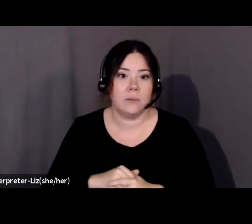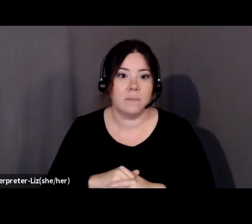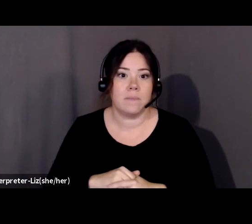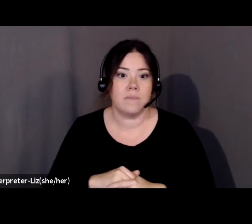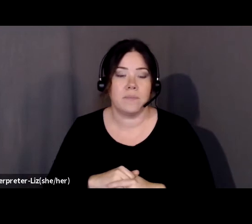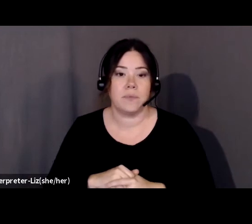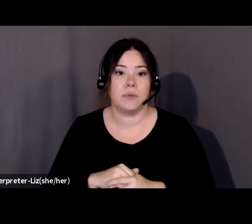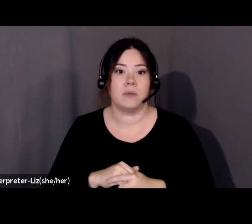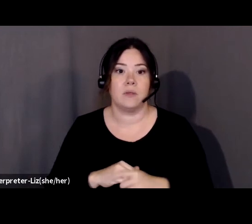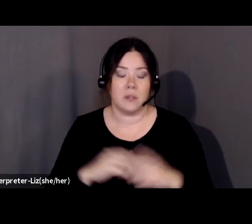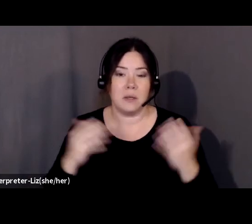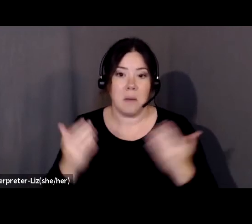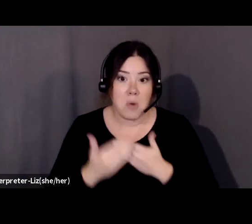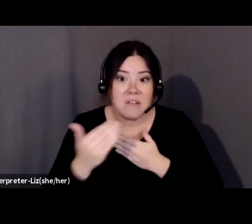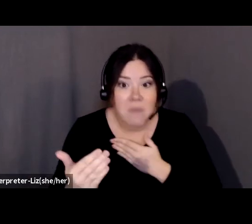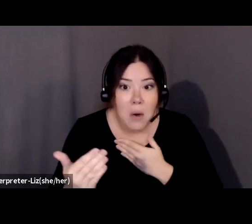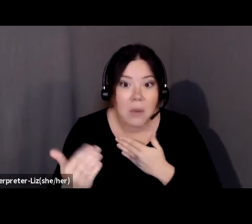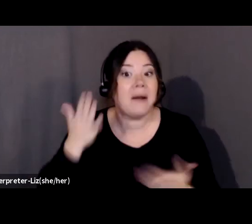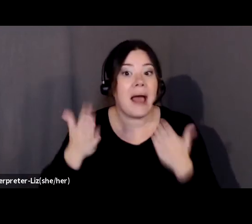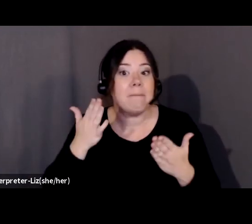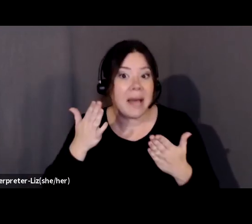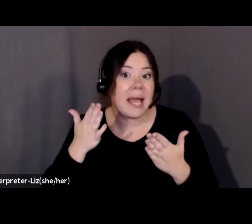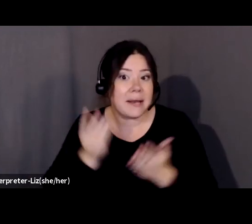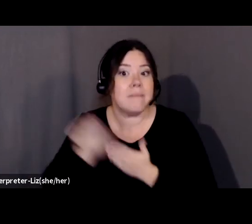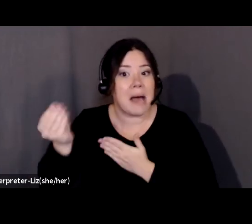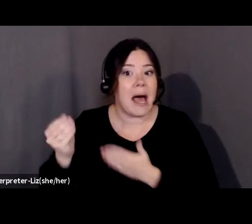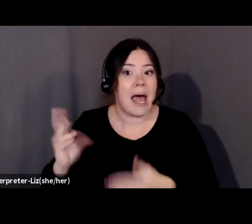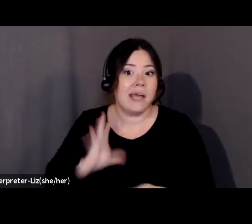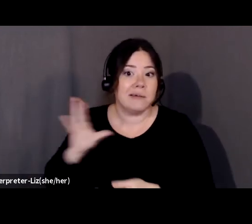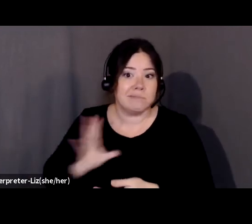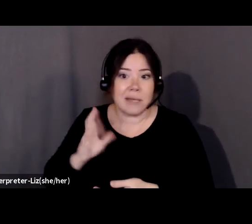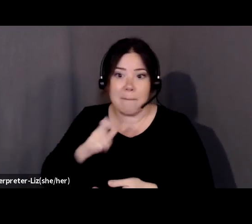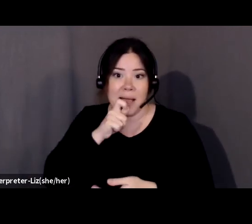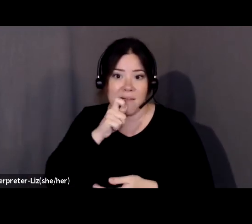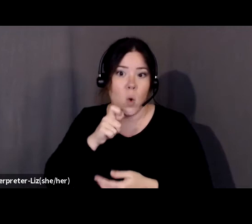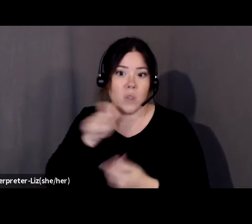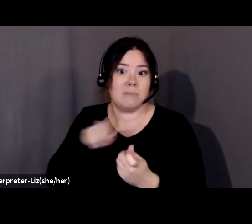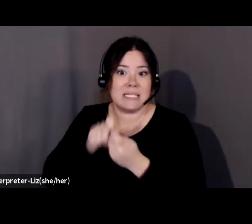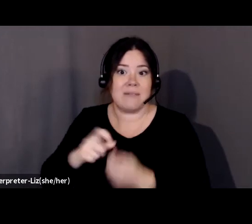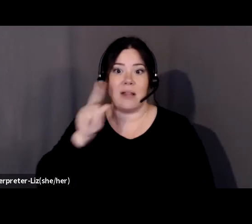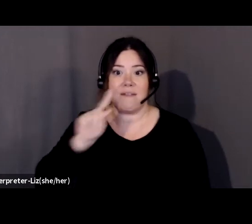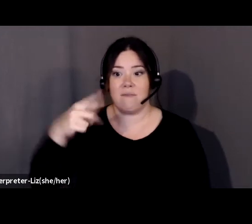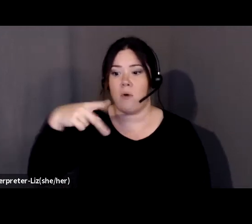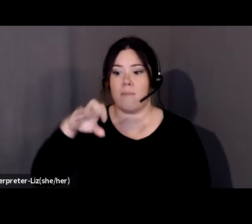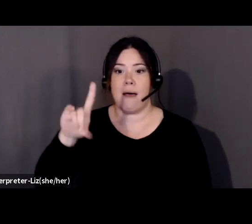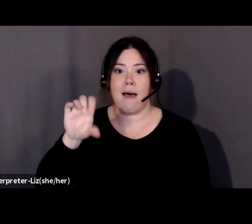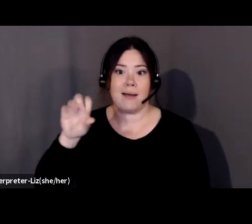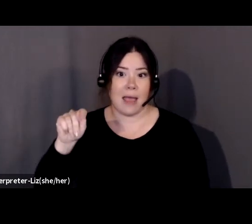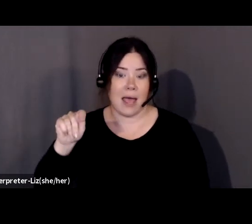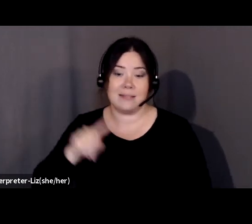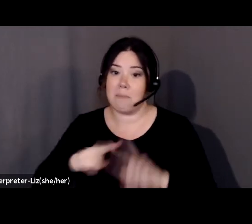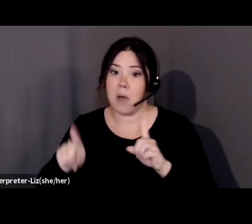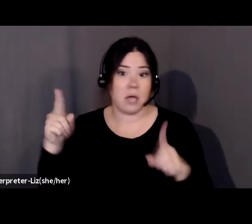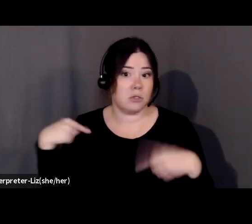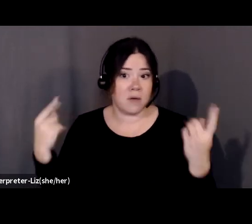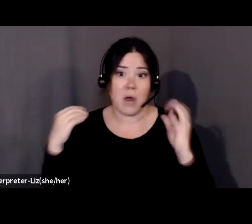Moving forward, will probably invest in some kind of microphone specifically for podcasting. but I haven't had any issues just